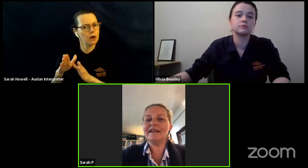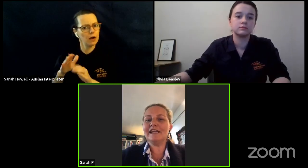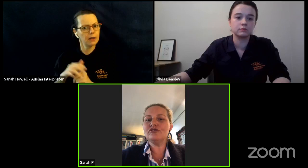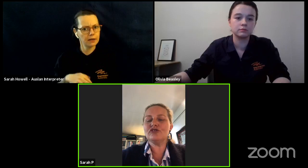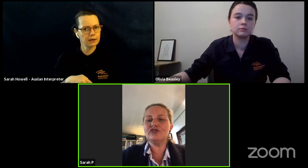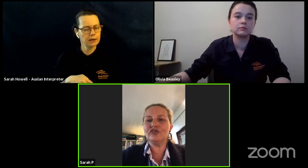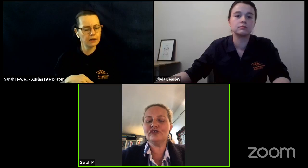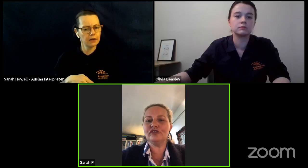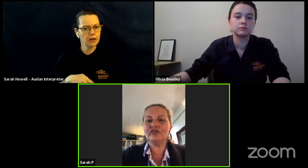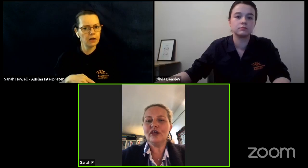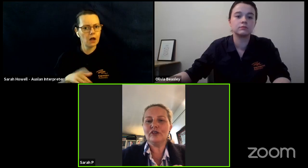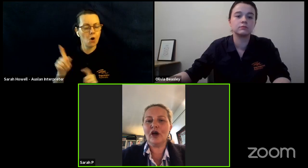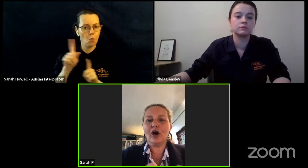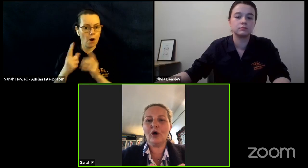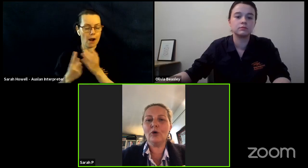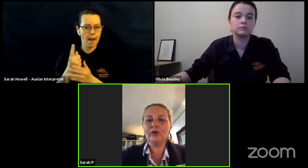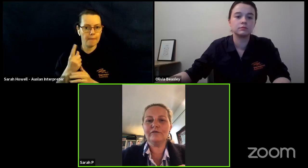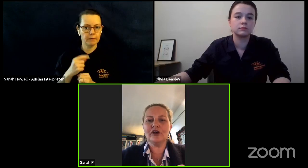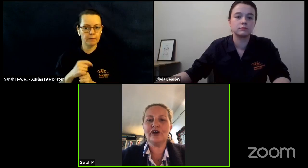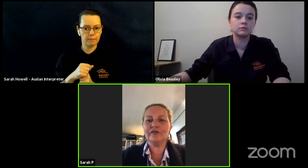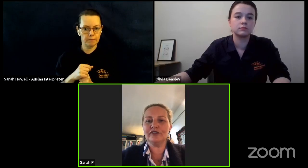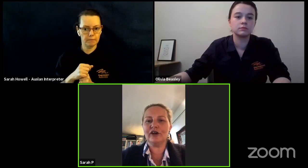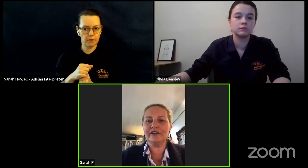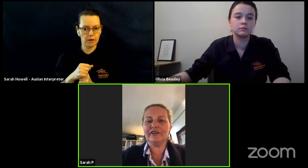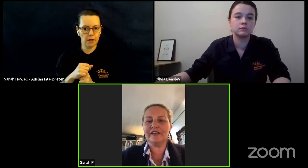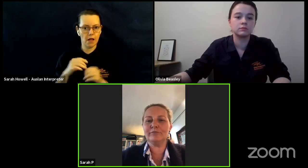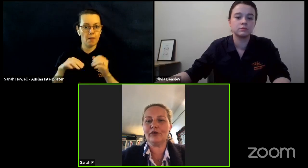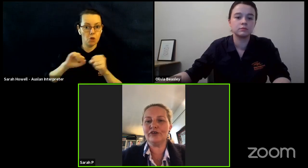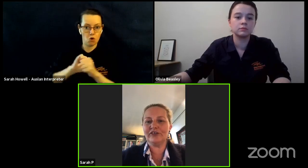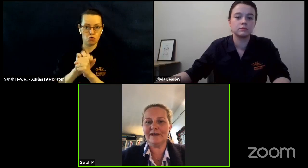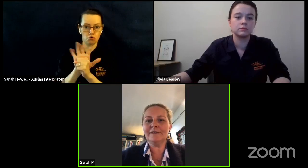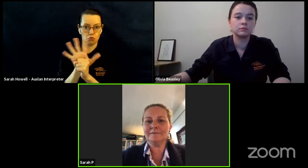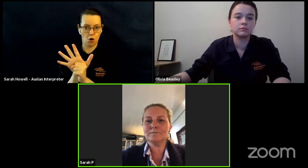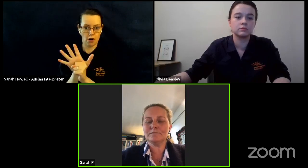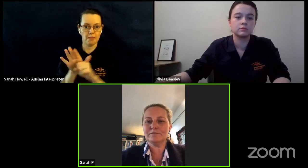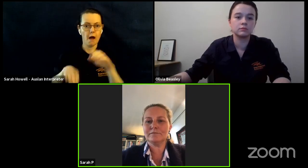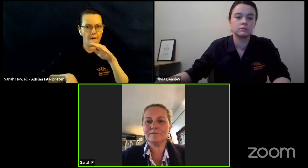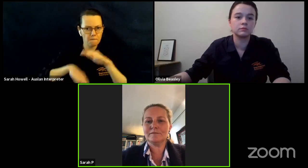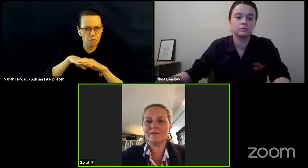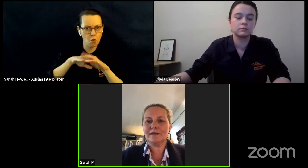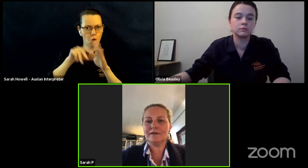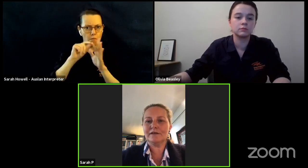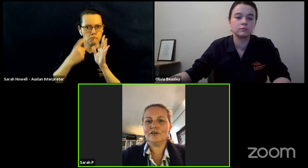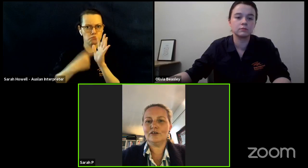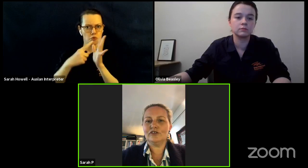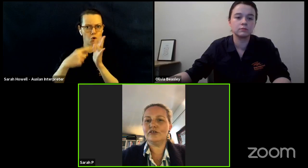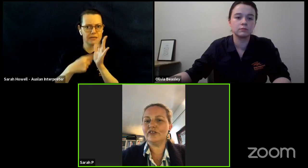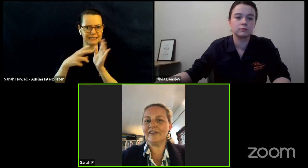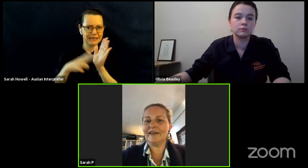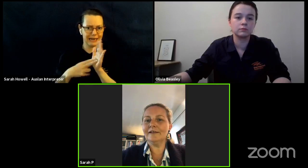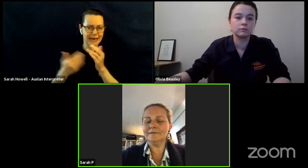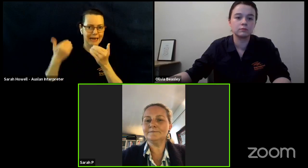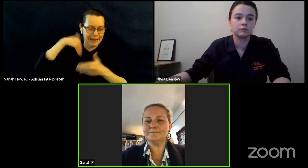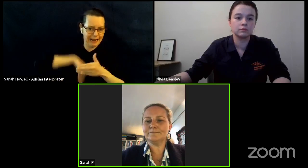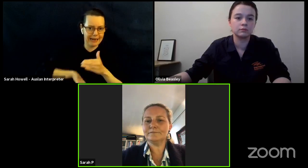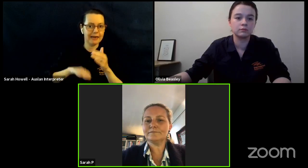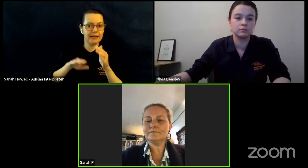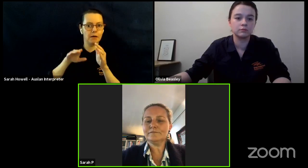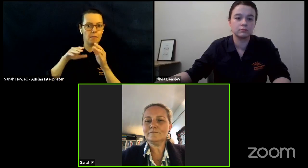in that it introduces the whole of the COVID-19 protein to the cell